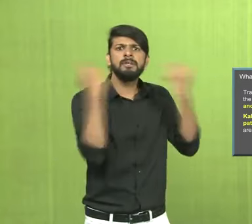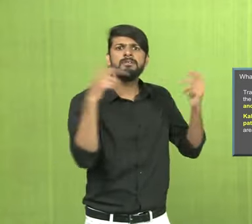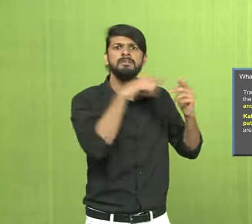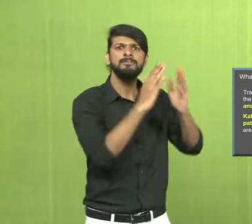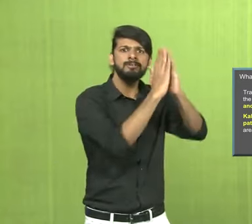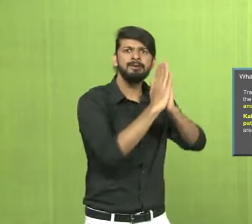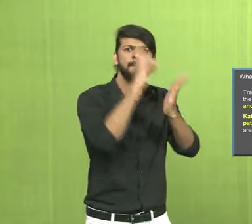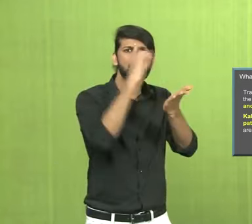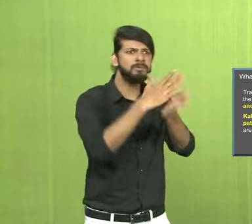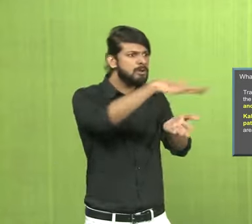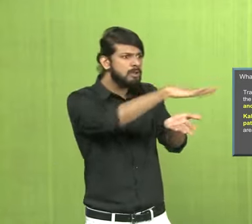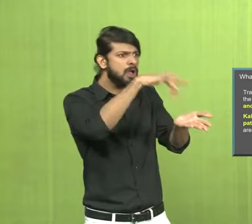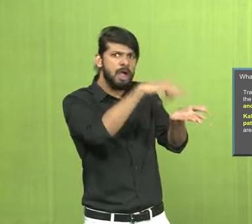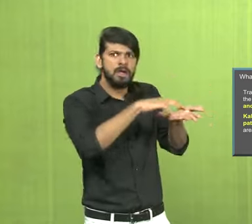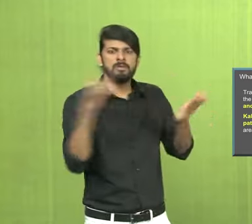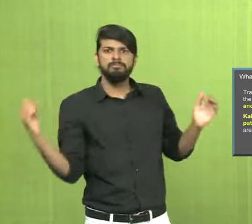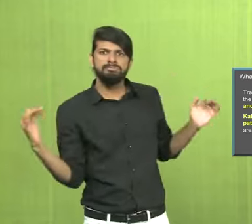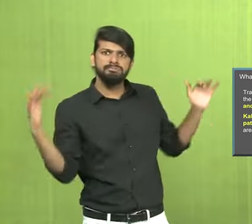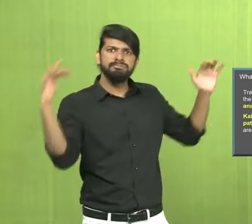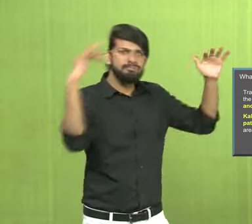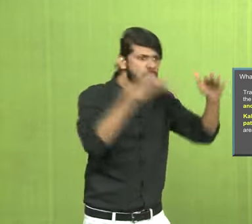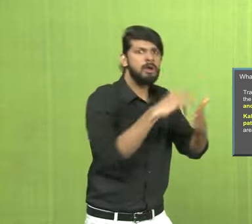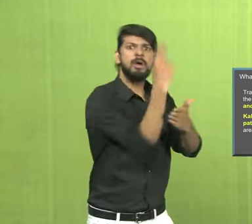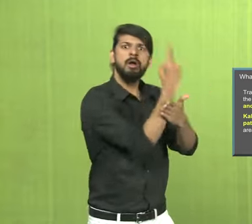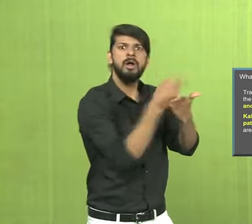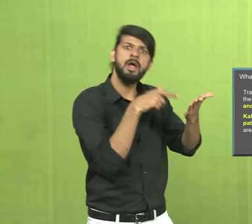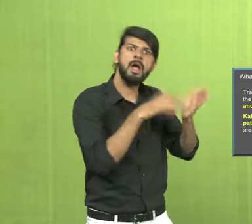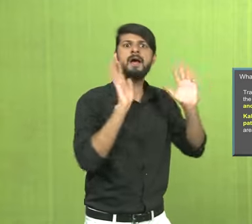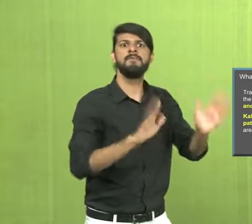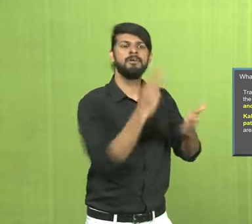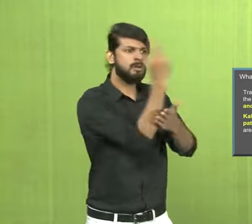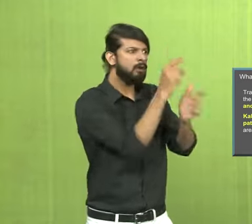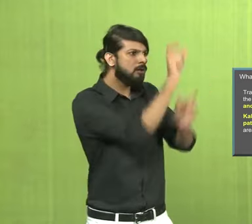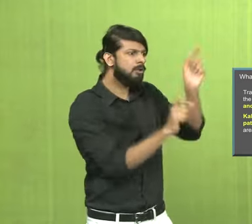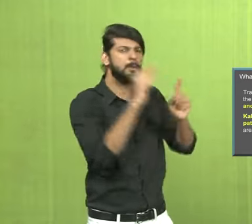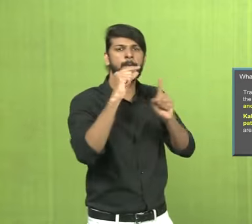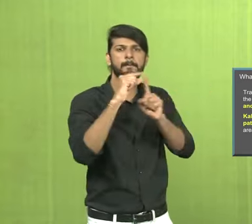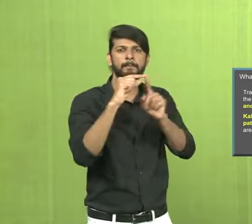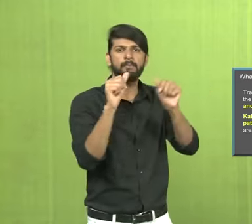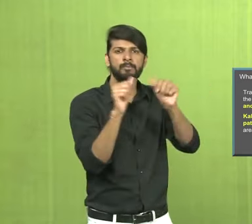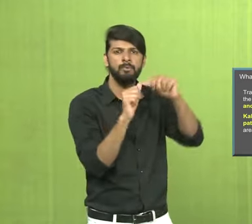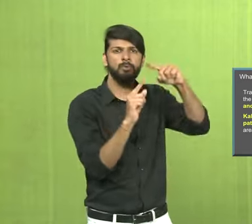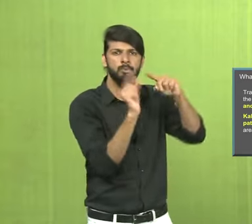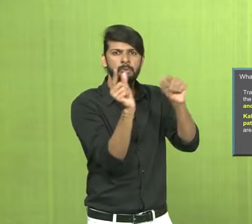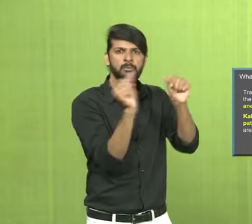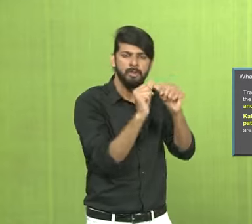Due to the famous Kali temple, there were a lot of pilgrims who visited, which inspired